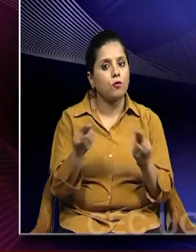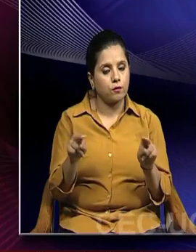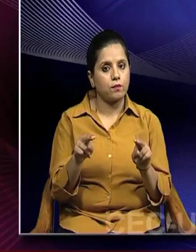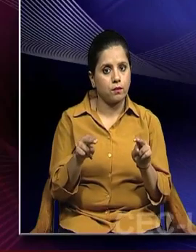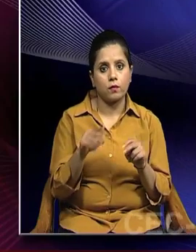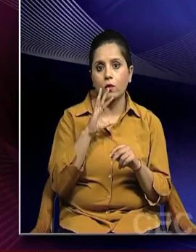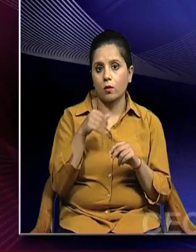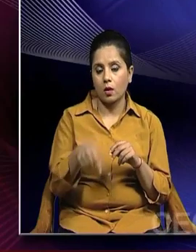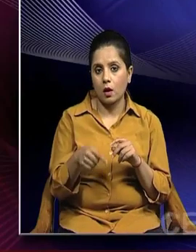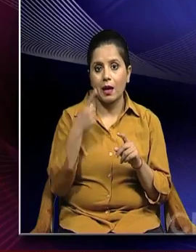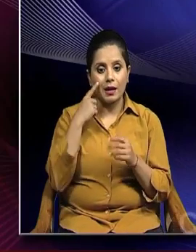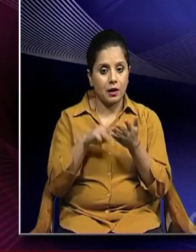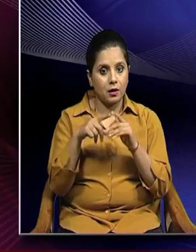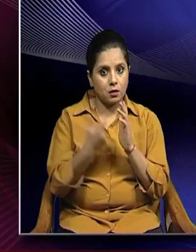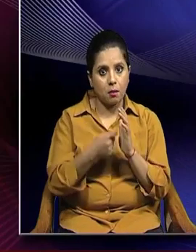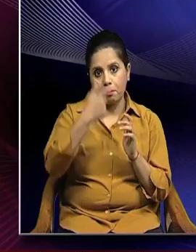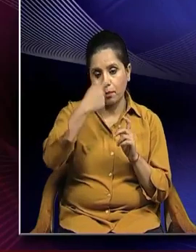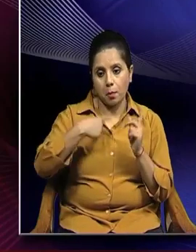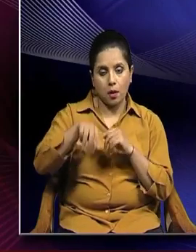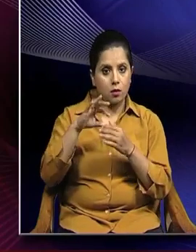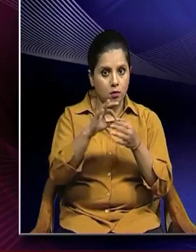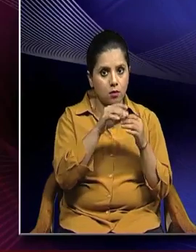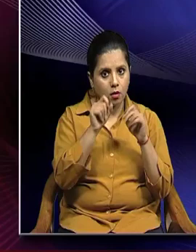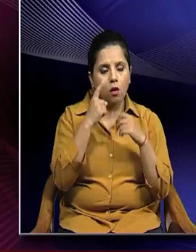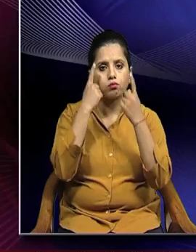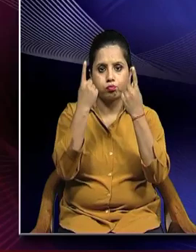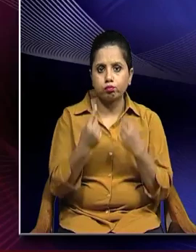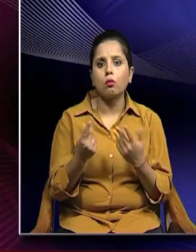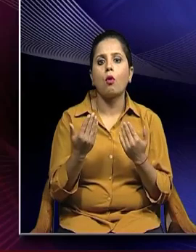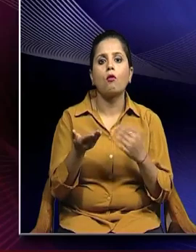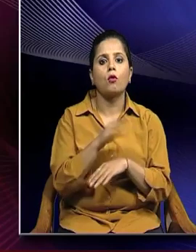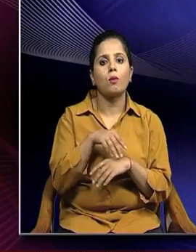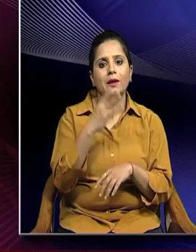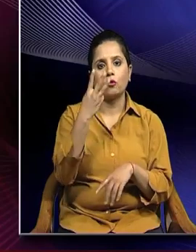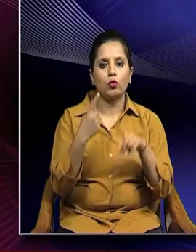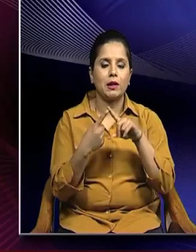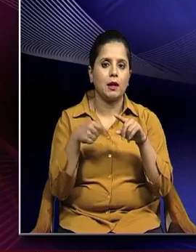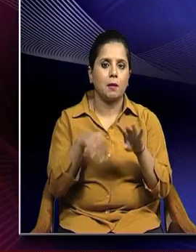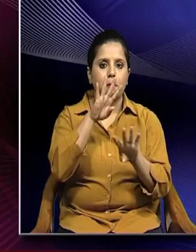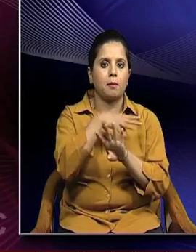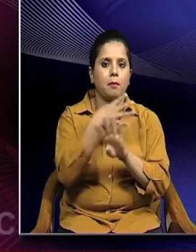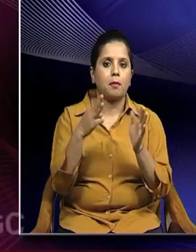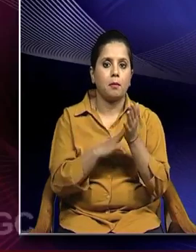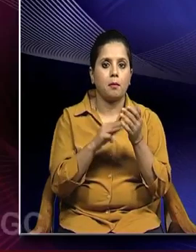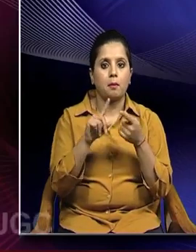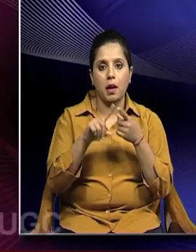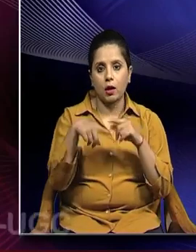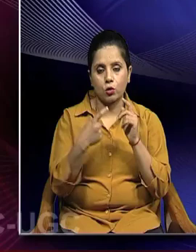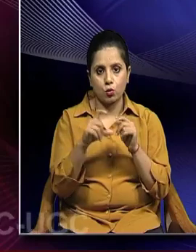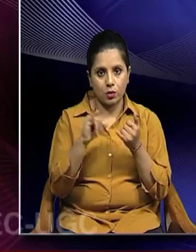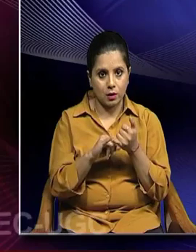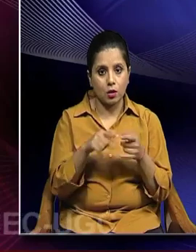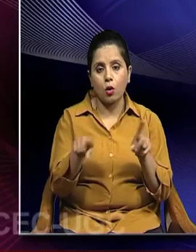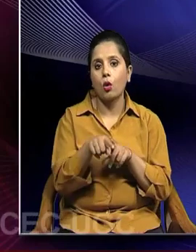fact, interpersonal interactions can also be analyzed through 3T matrix, and this 3T matrix is